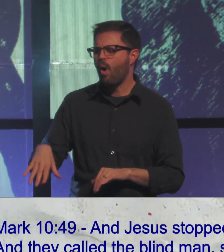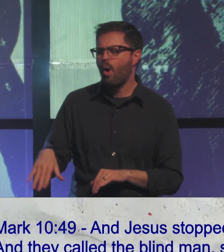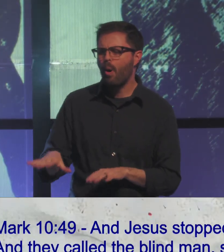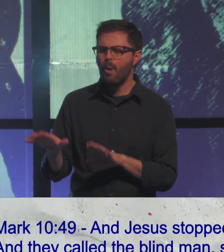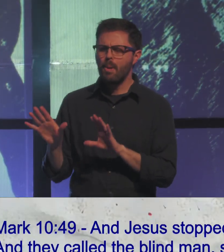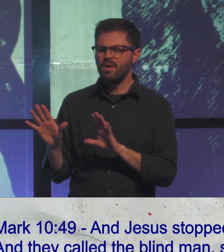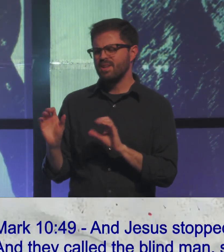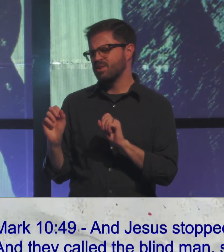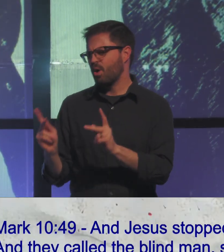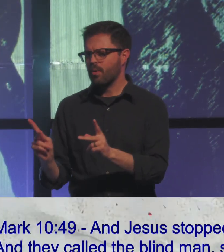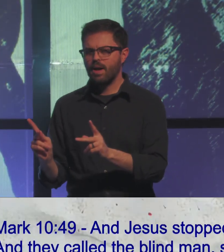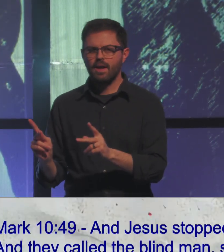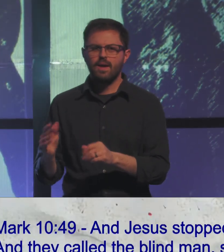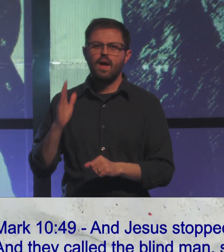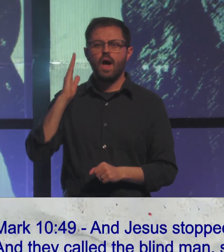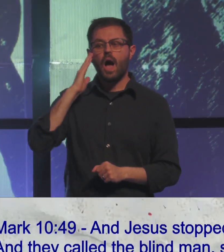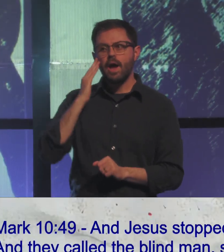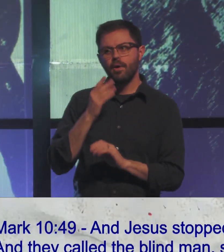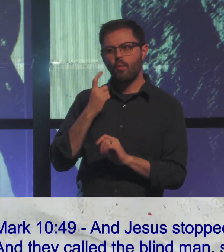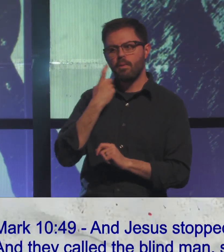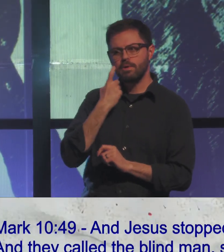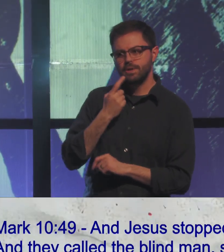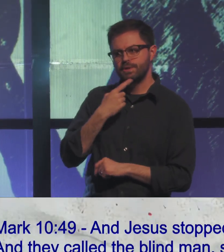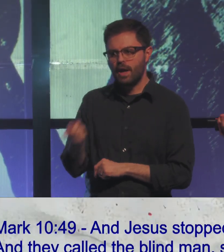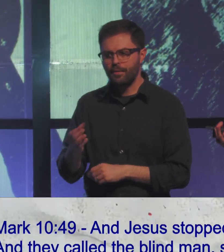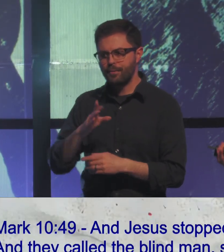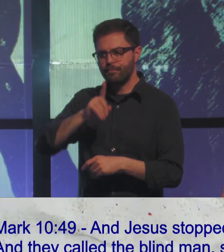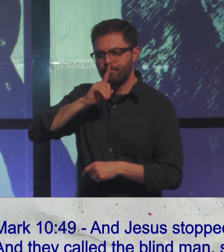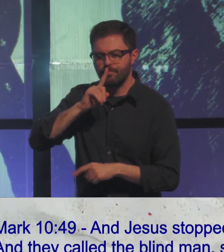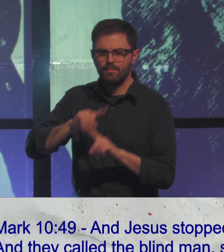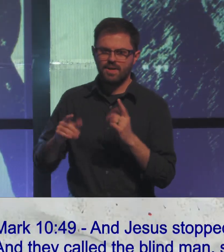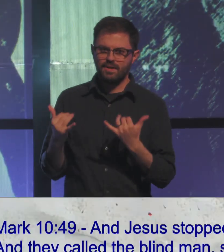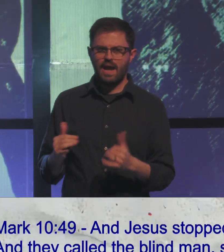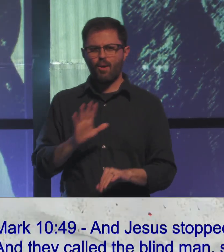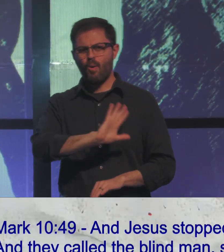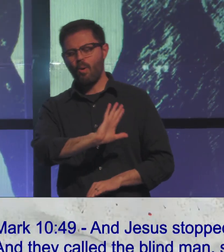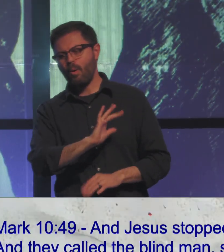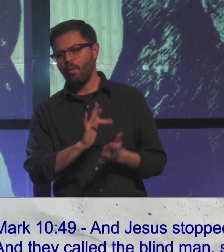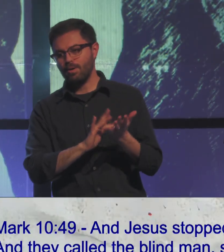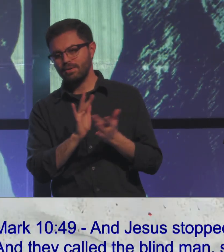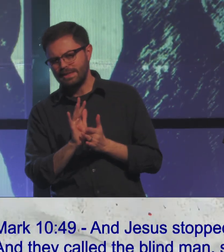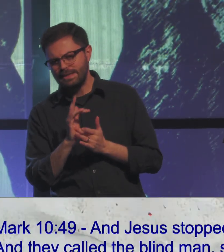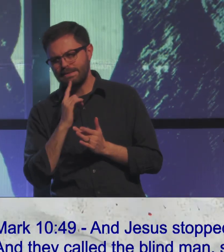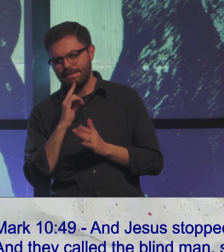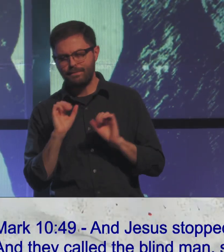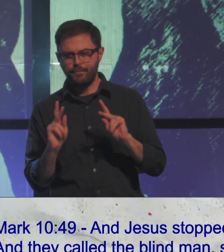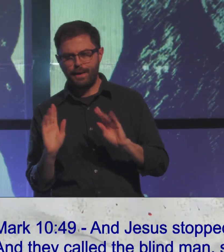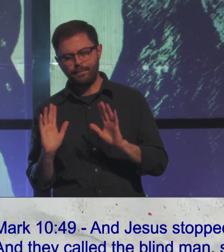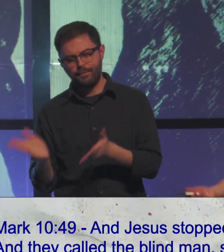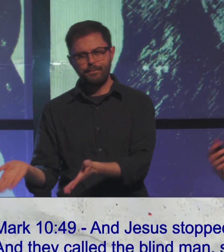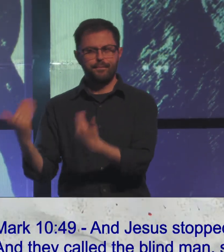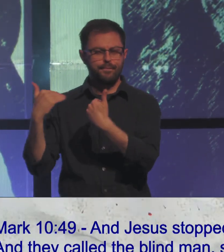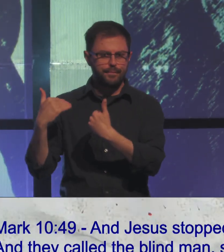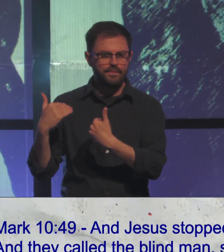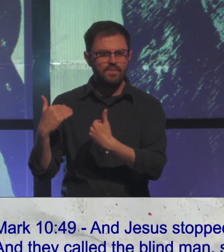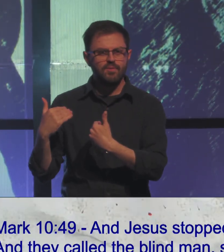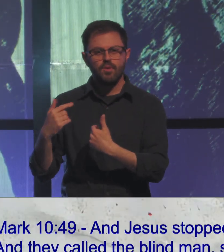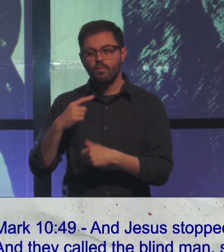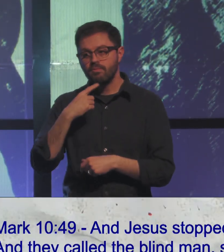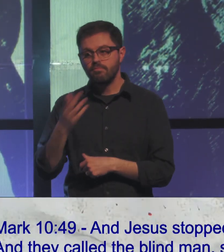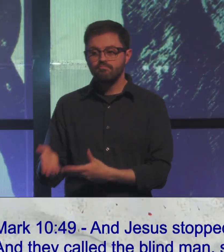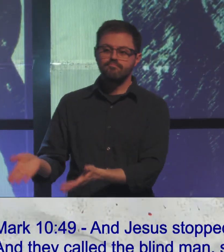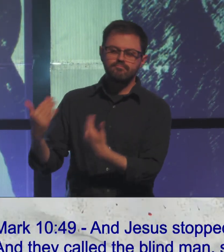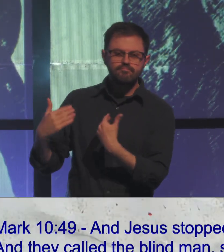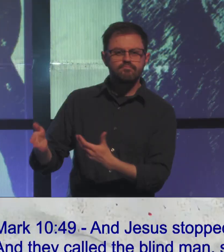you to shut it. Now, well, the man has spoken. Get up, he is calling